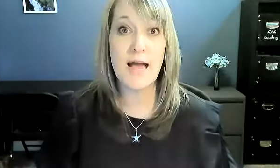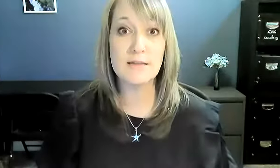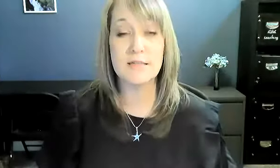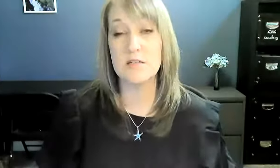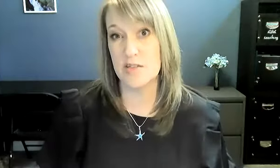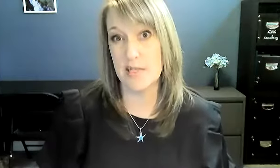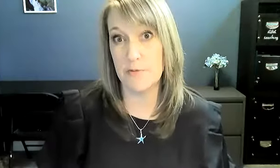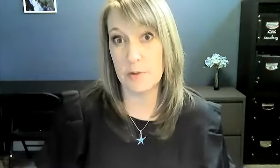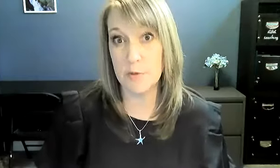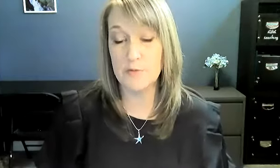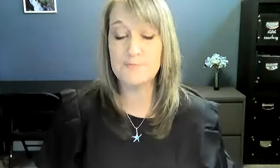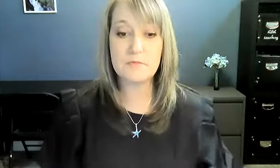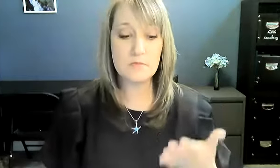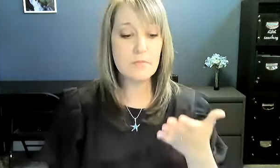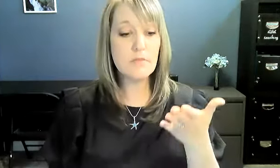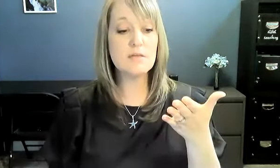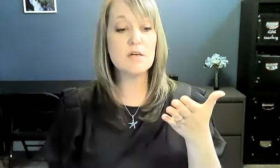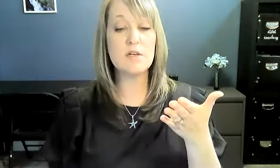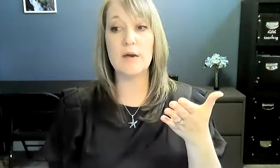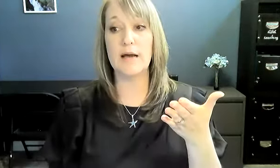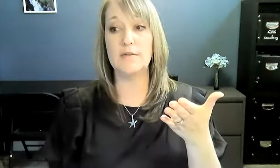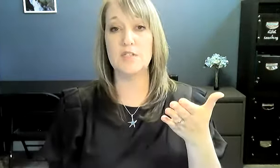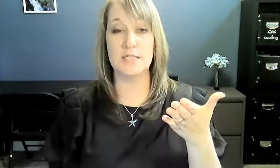Subtract is also the sign for remove. So you have just a